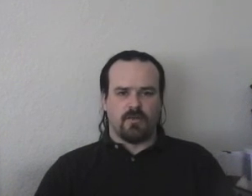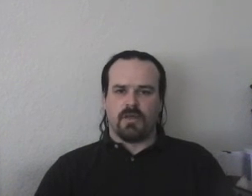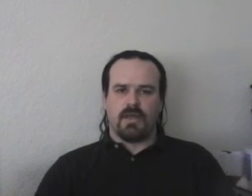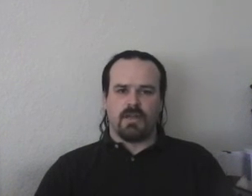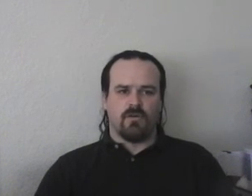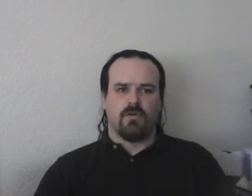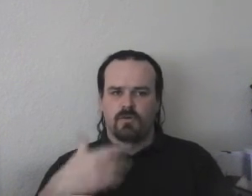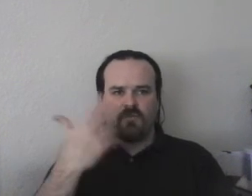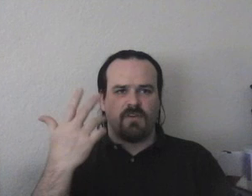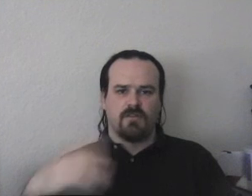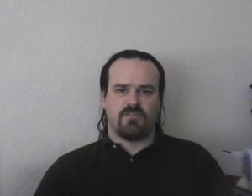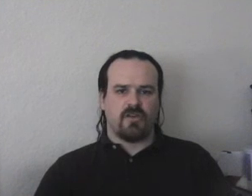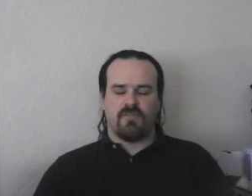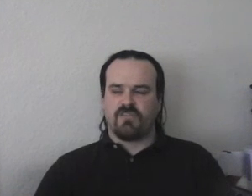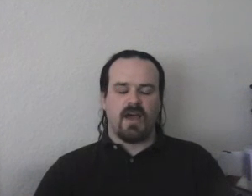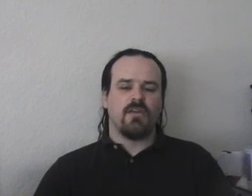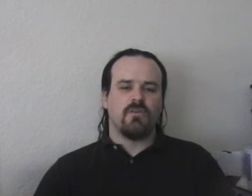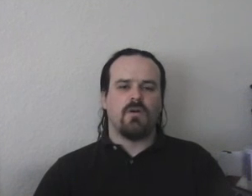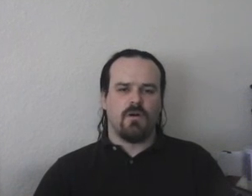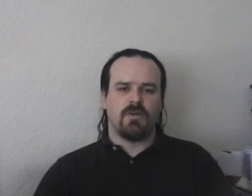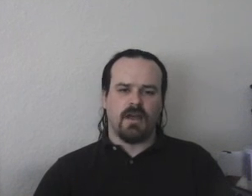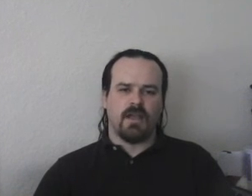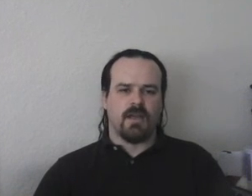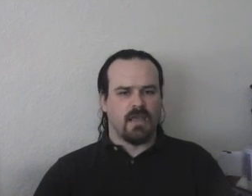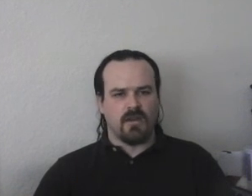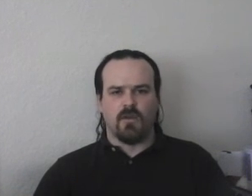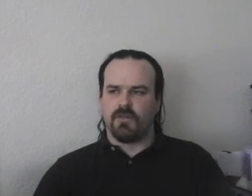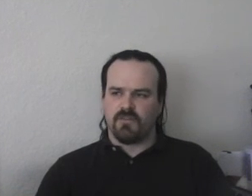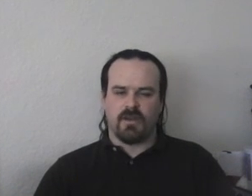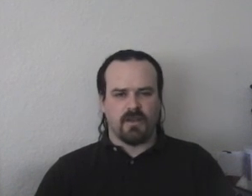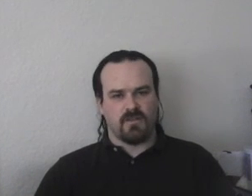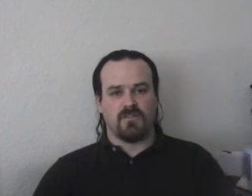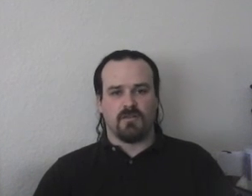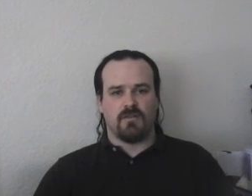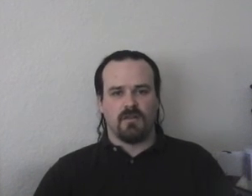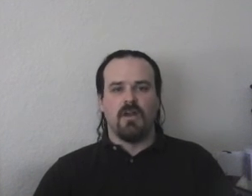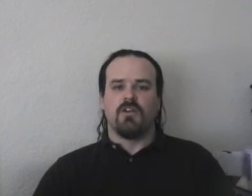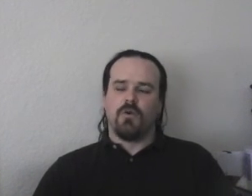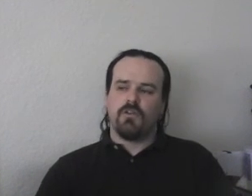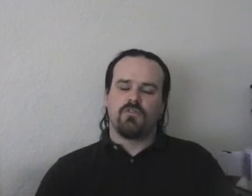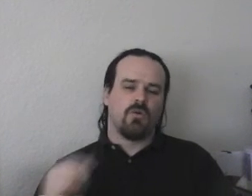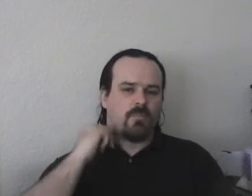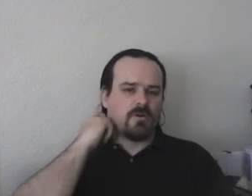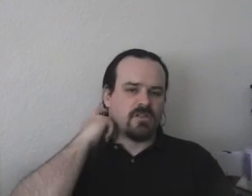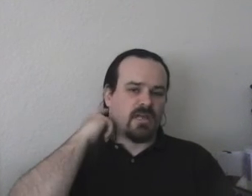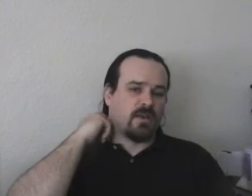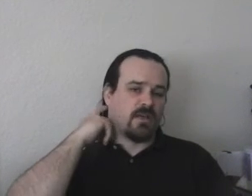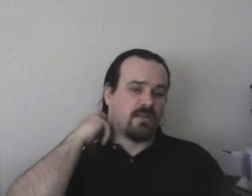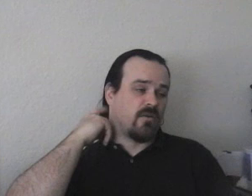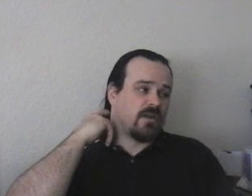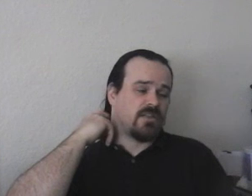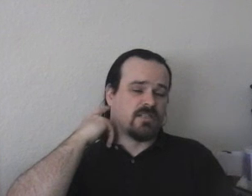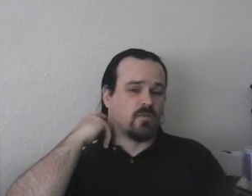that and do it with a fucking straight face. How do you go home at night and eat knowing that somebody else isn't? Knowing that you told that person they don't get a chance to